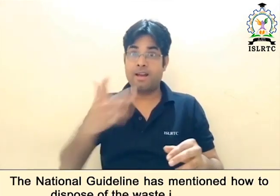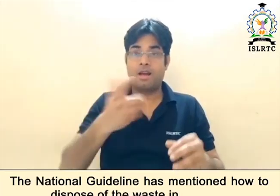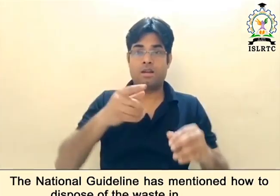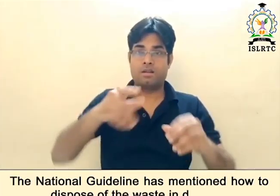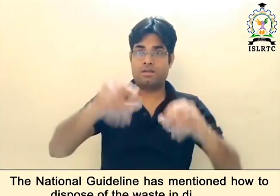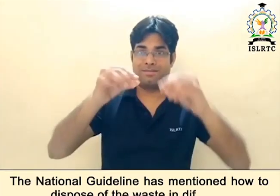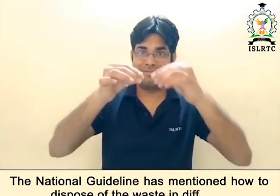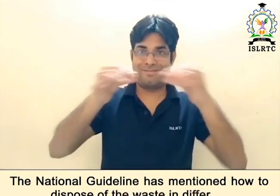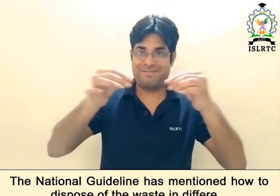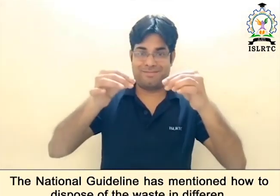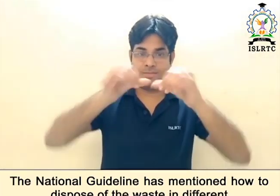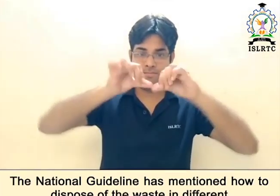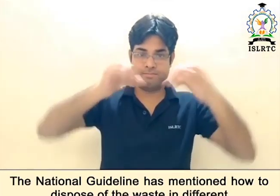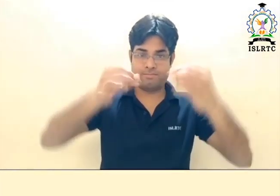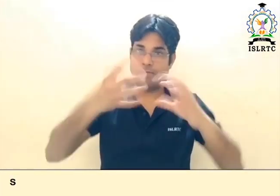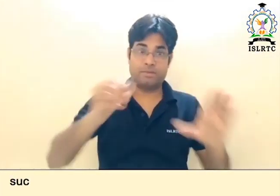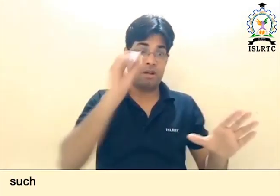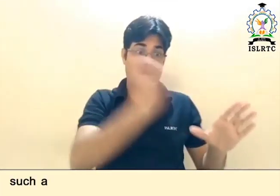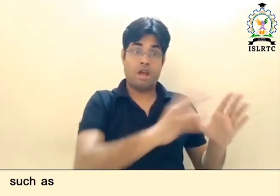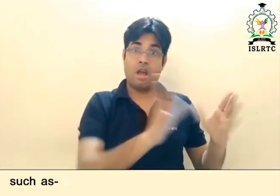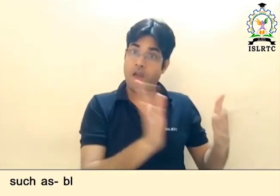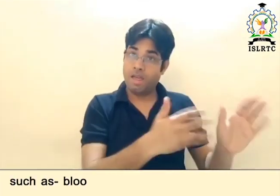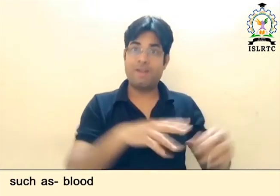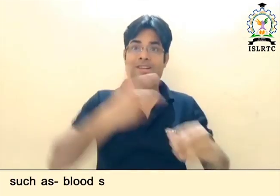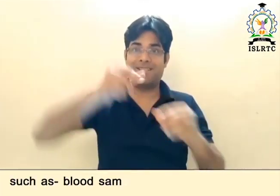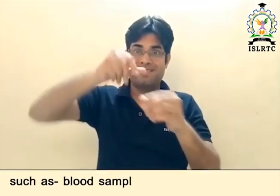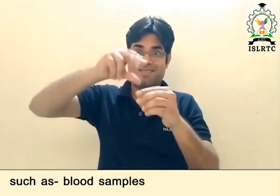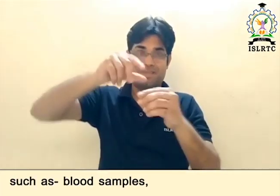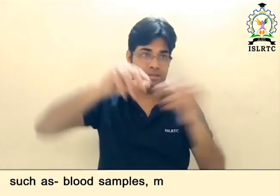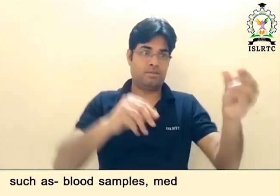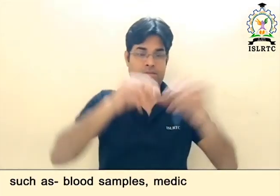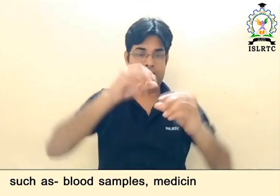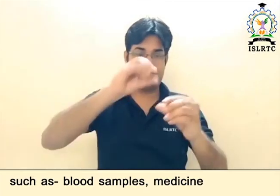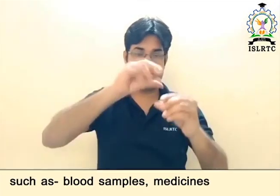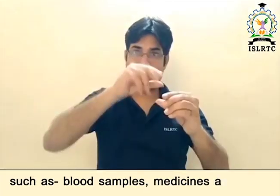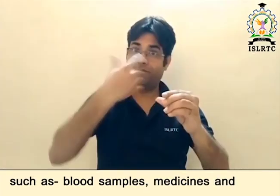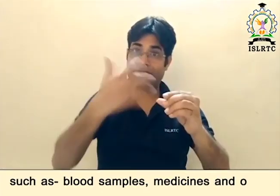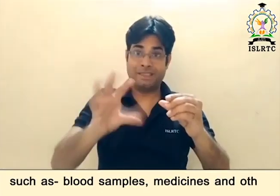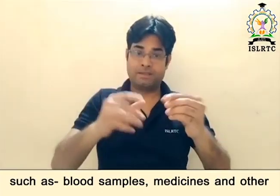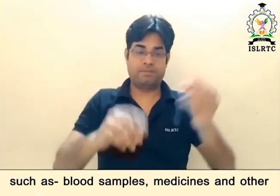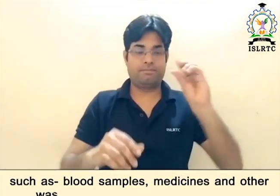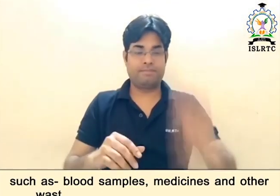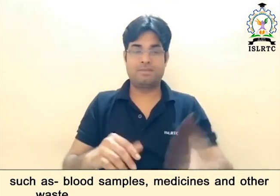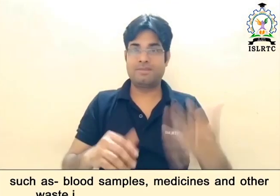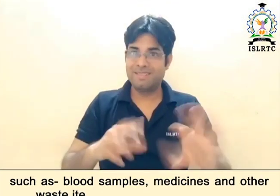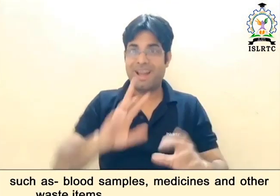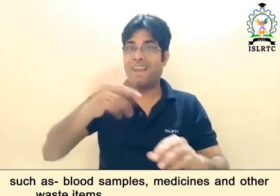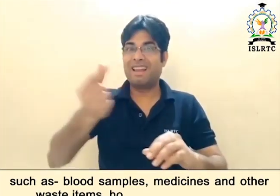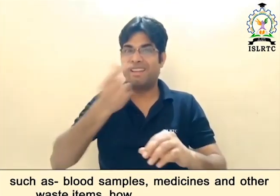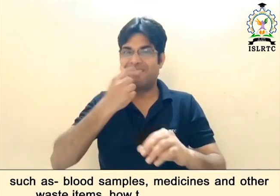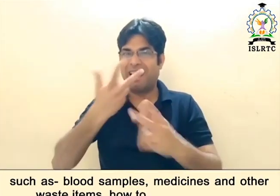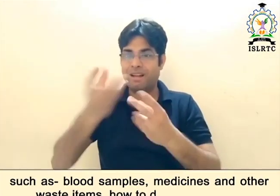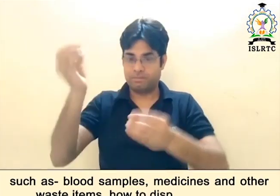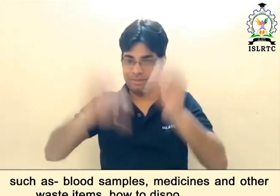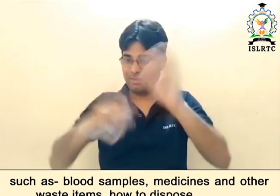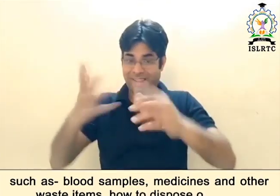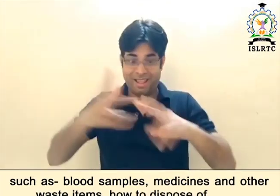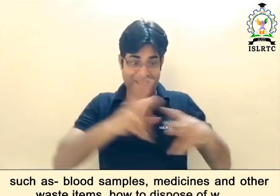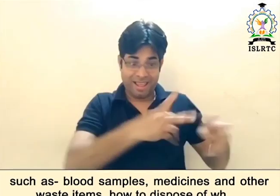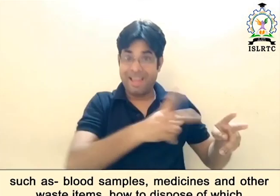different colored dustbin. The waste such as the blood samples, medicines and other food items, how to